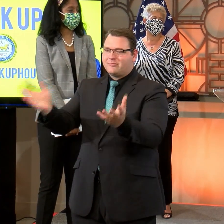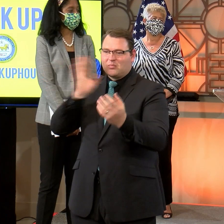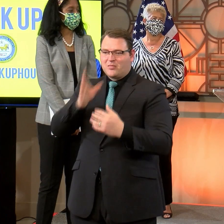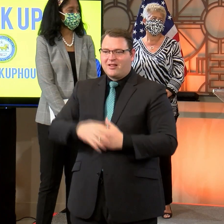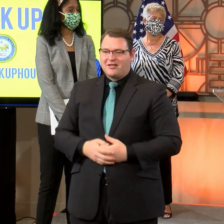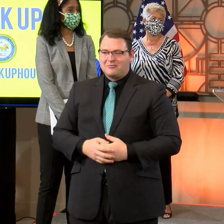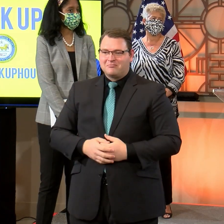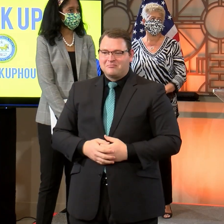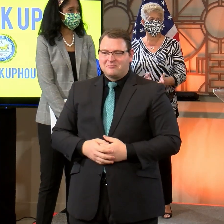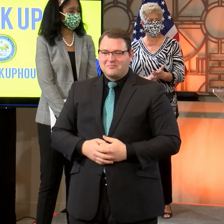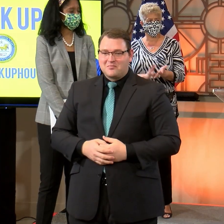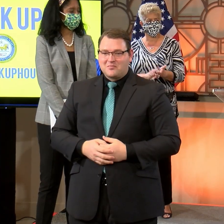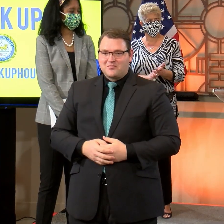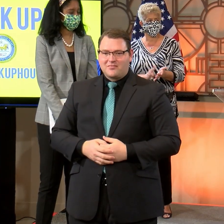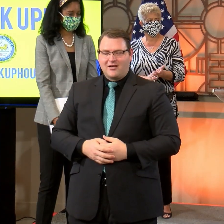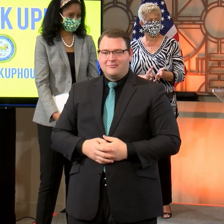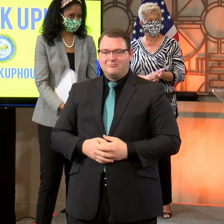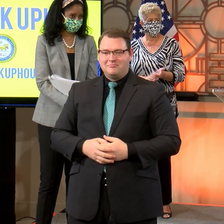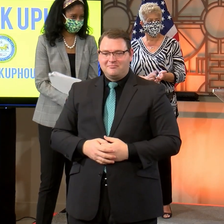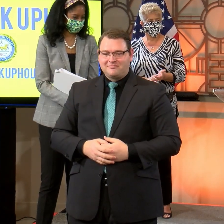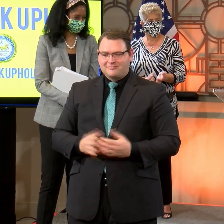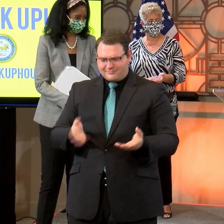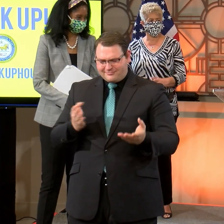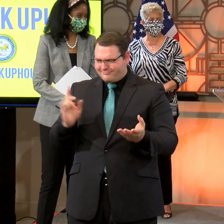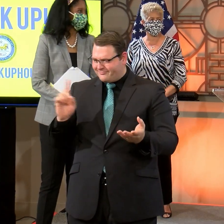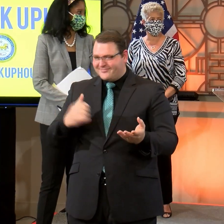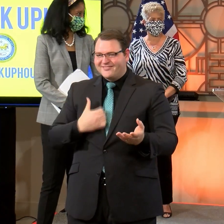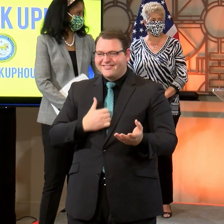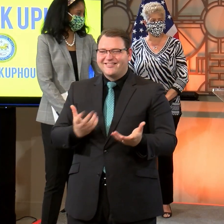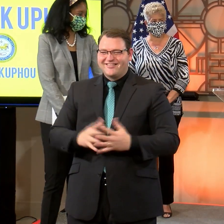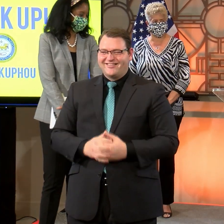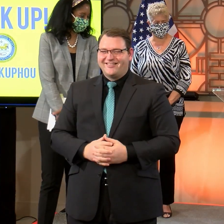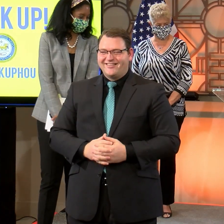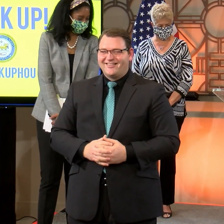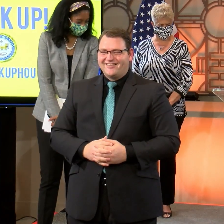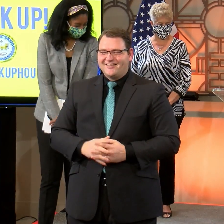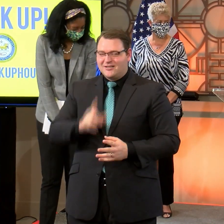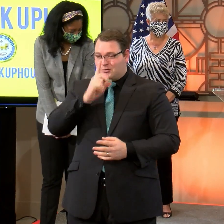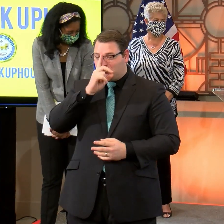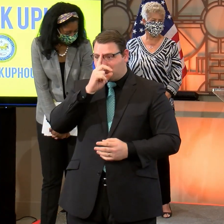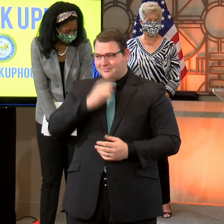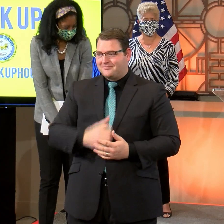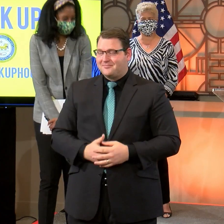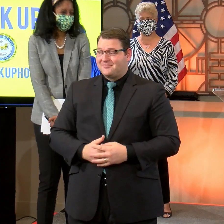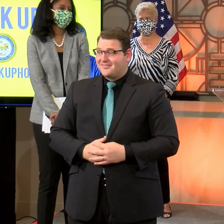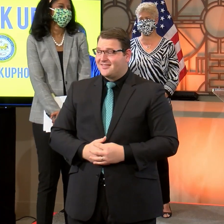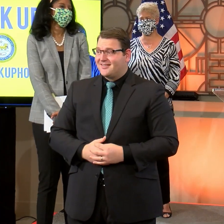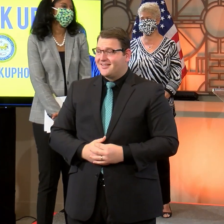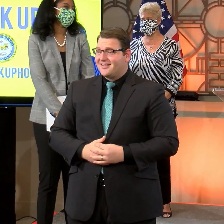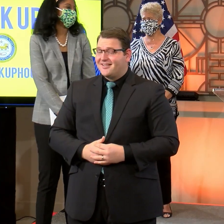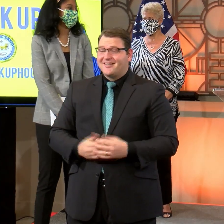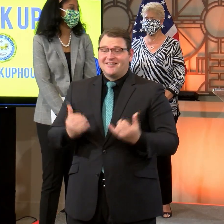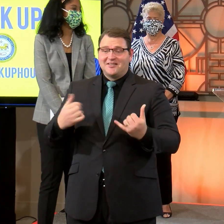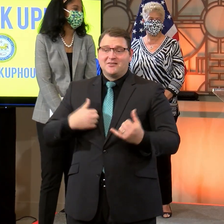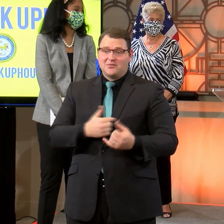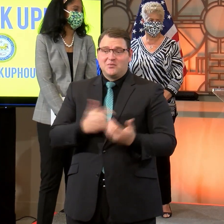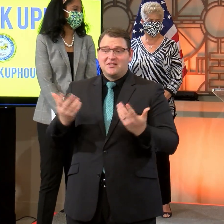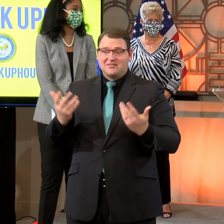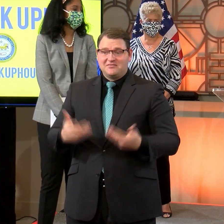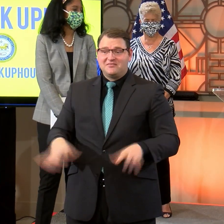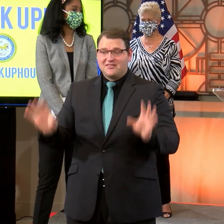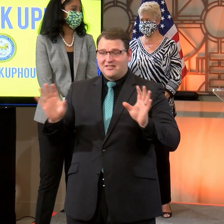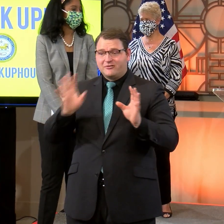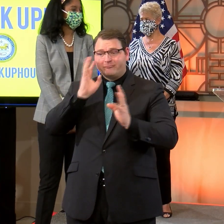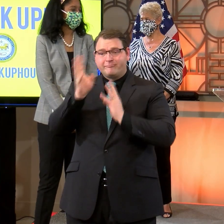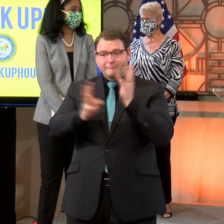I'm so sorry. Yeah, clap. There you go. Thank you. Shall I bow? We have already created and